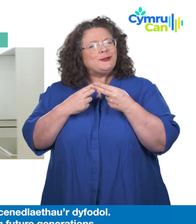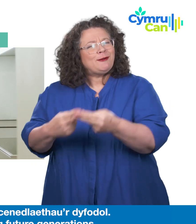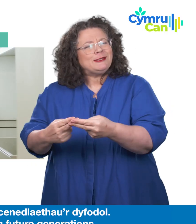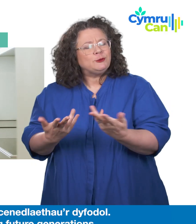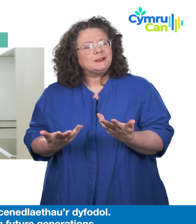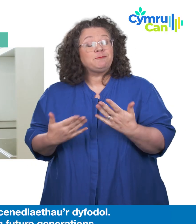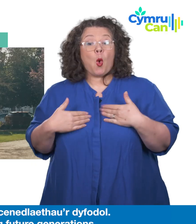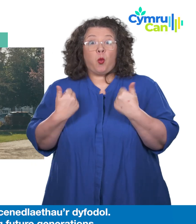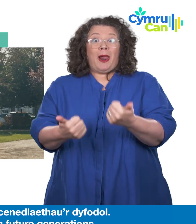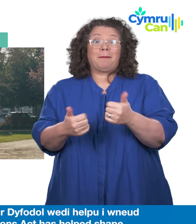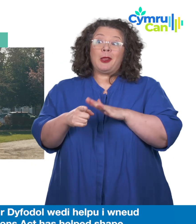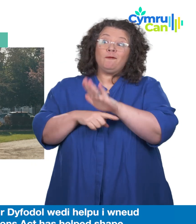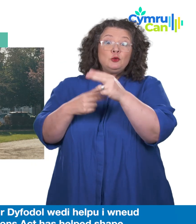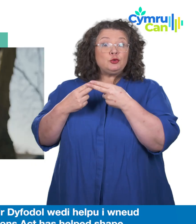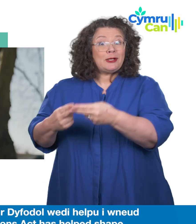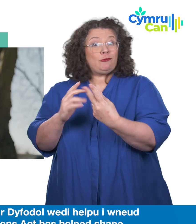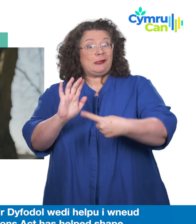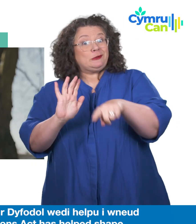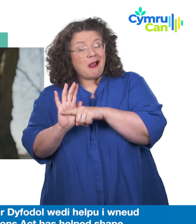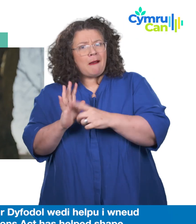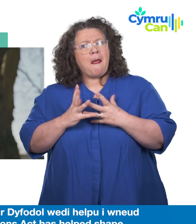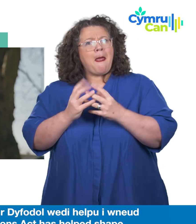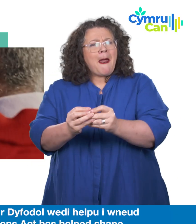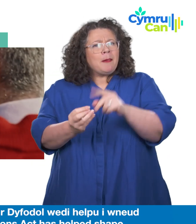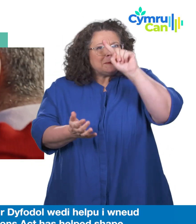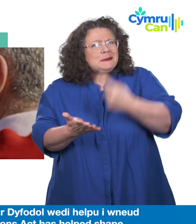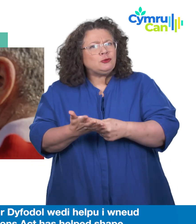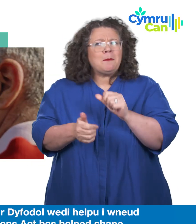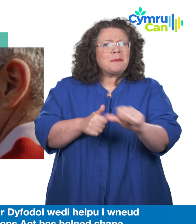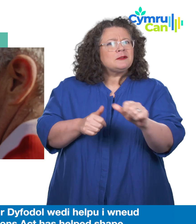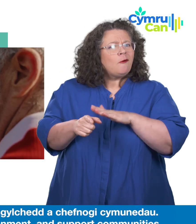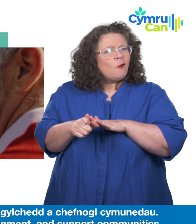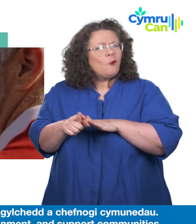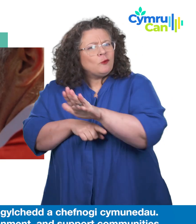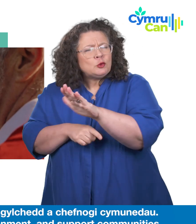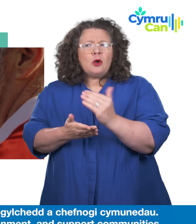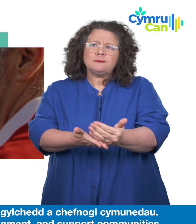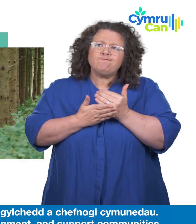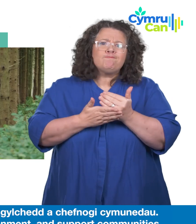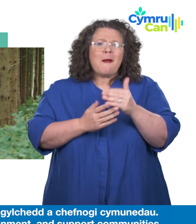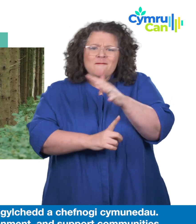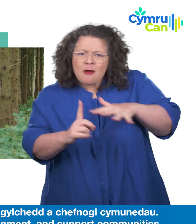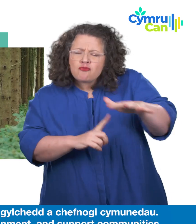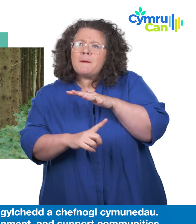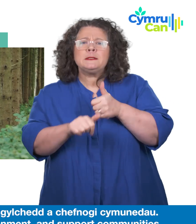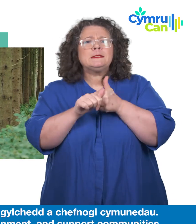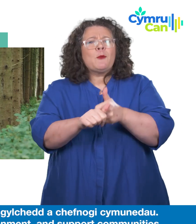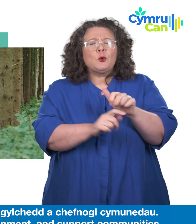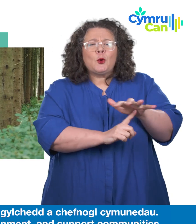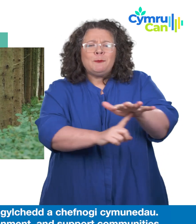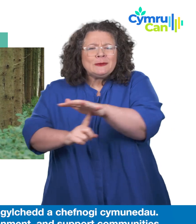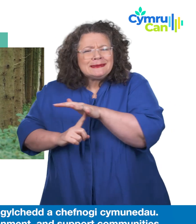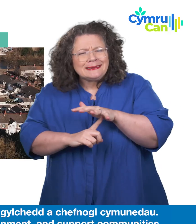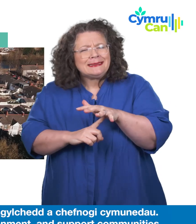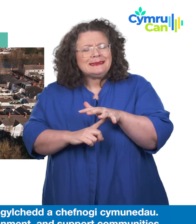protecting future generations. The Wellbeing of Future Generations Act has helped shape better decisions, protect our environment